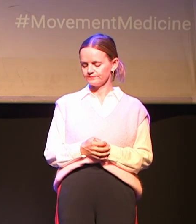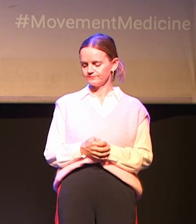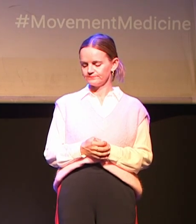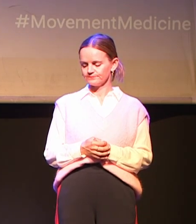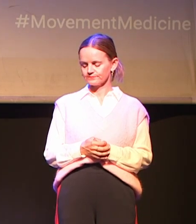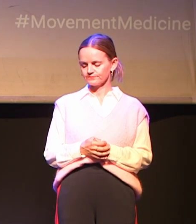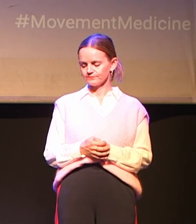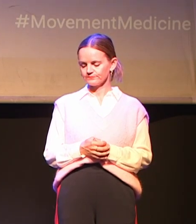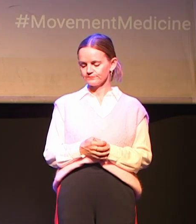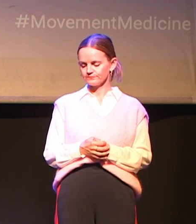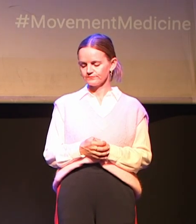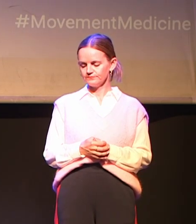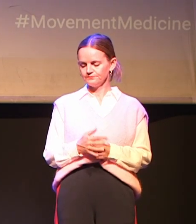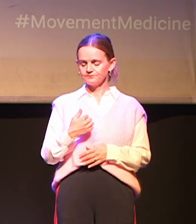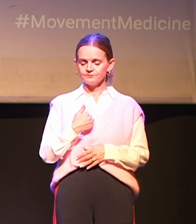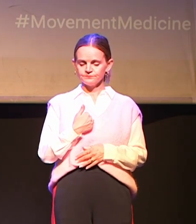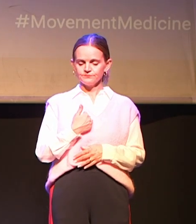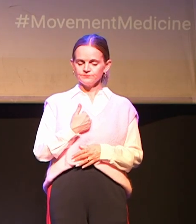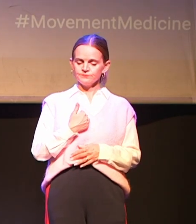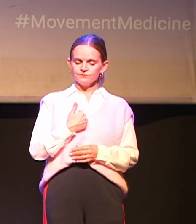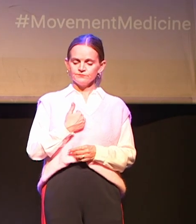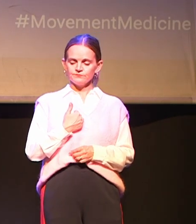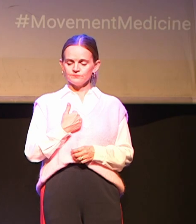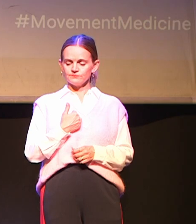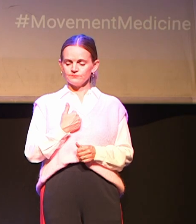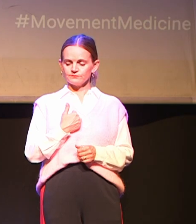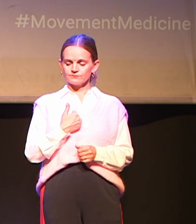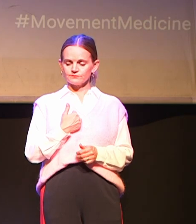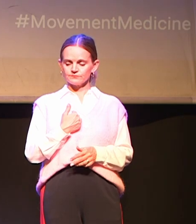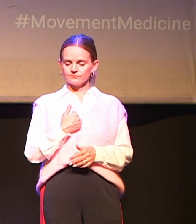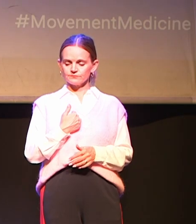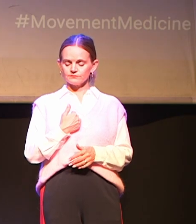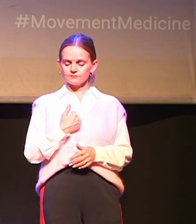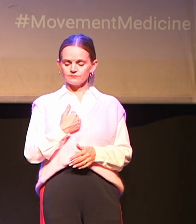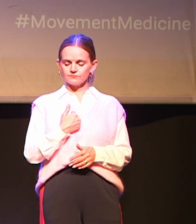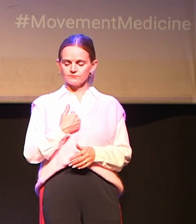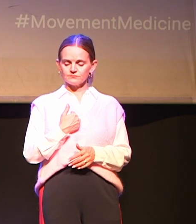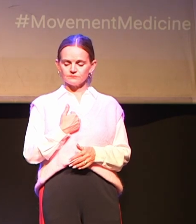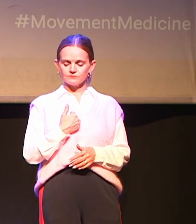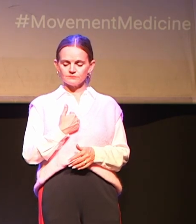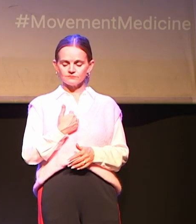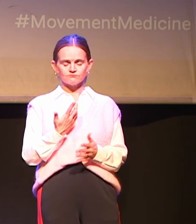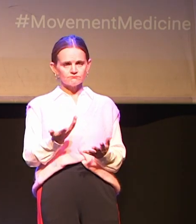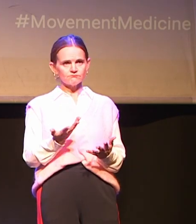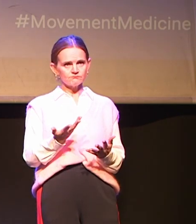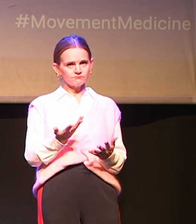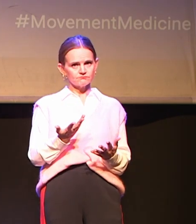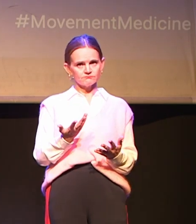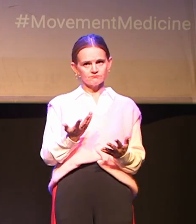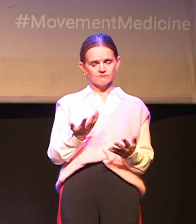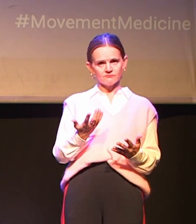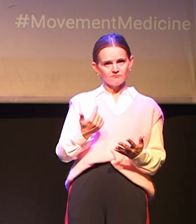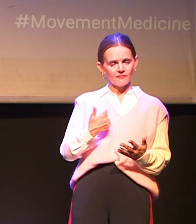I appreciate that my posture is old movement. You validate your life by dying